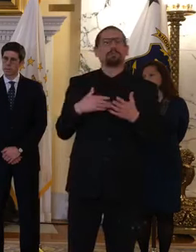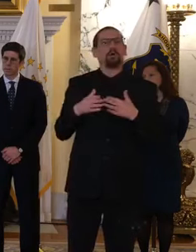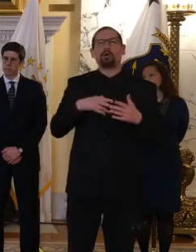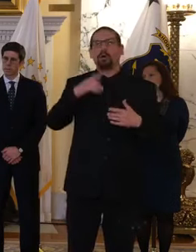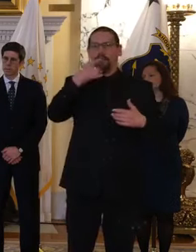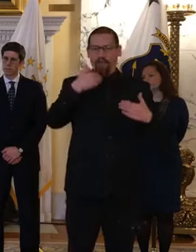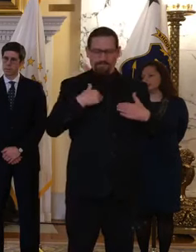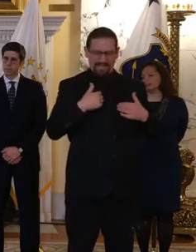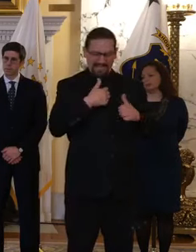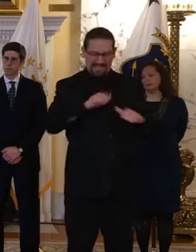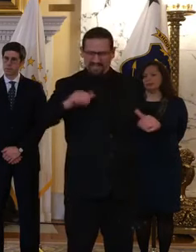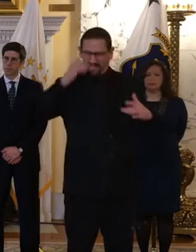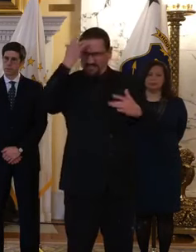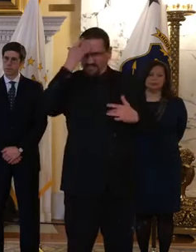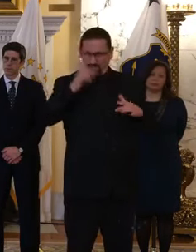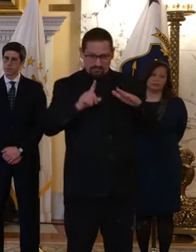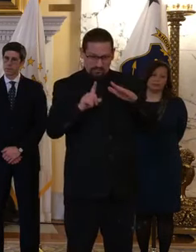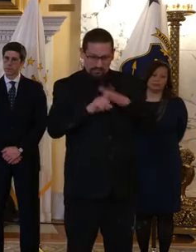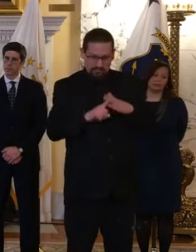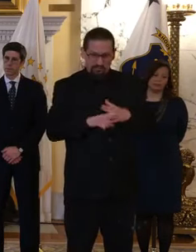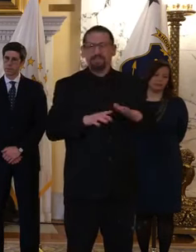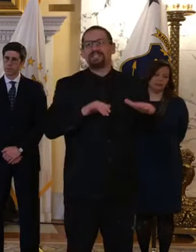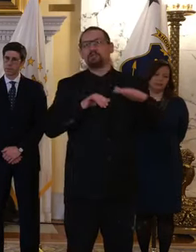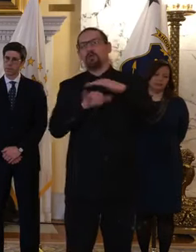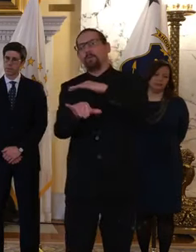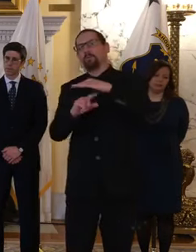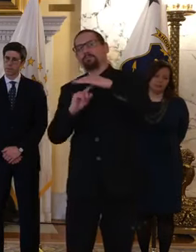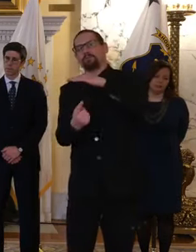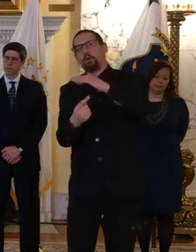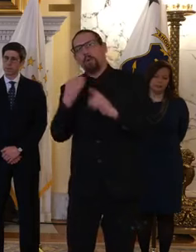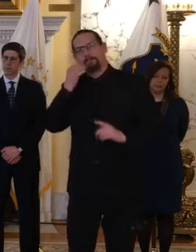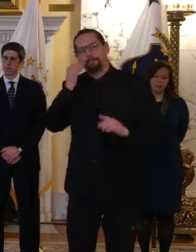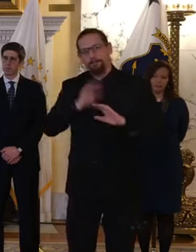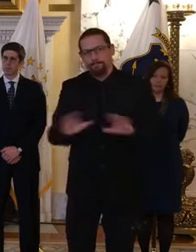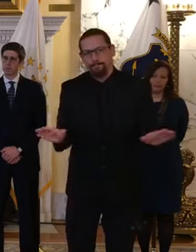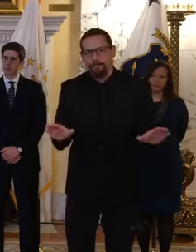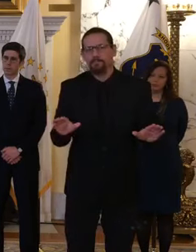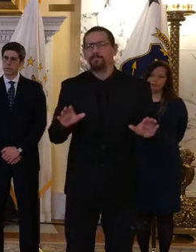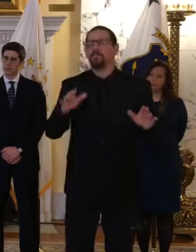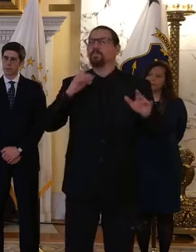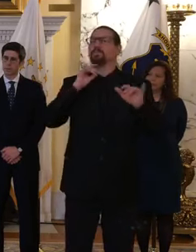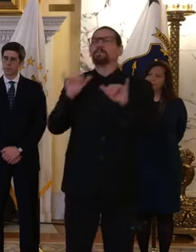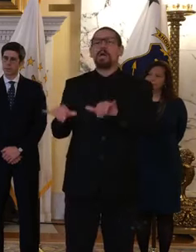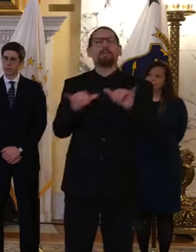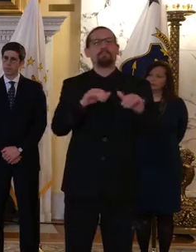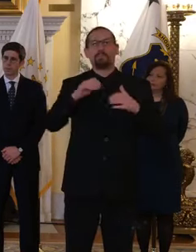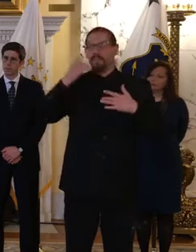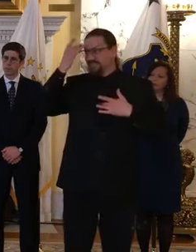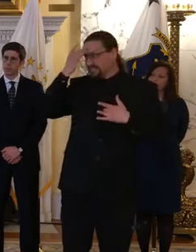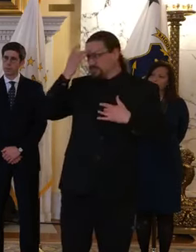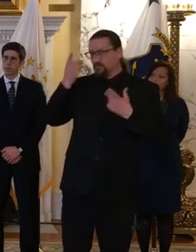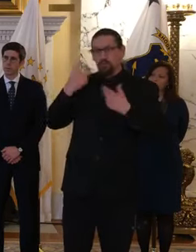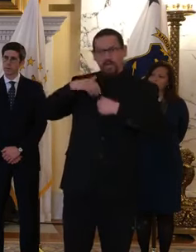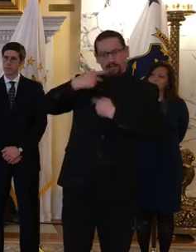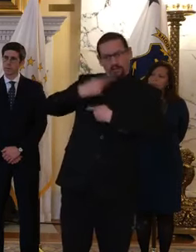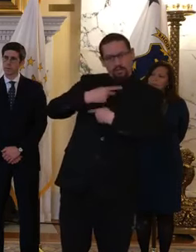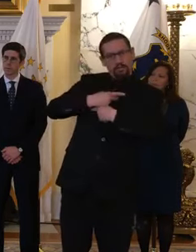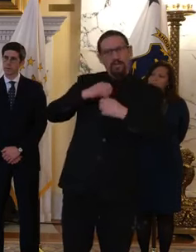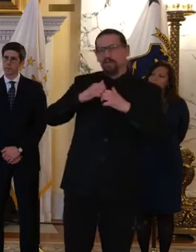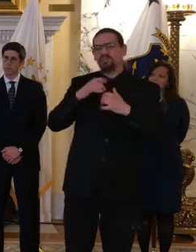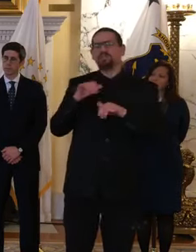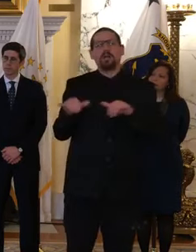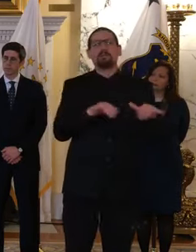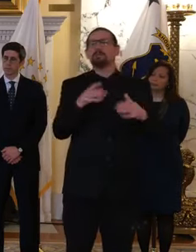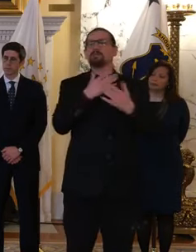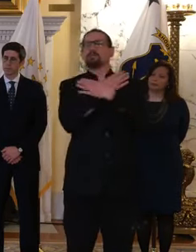the same. The treatment is the same. If you are sick, even if you think you just have a cold, you need